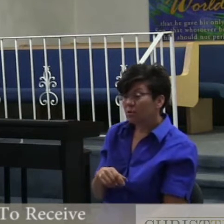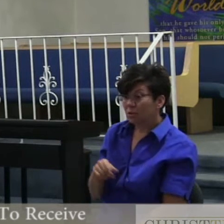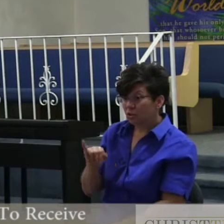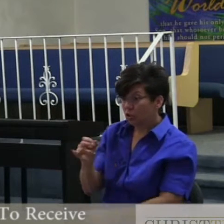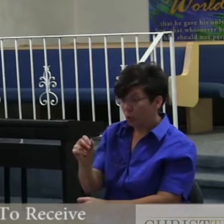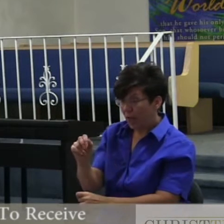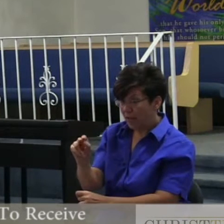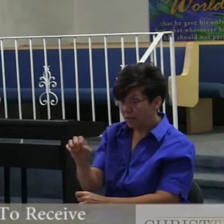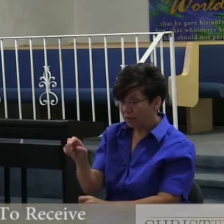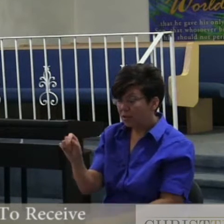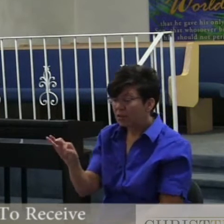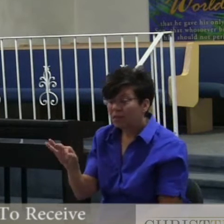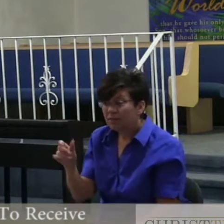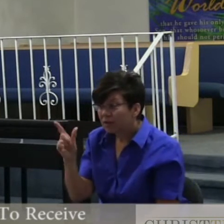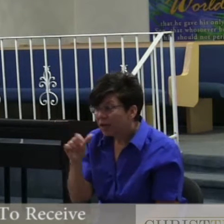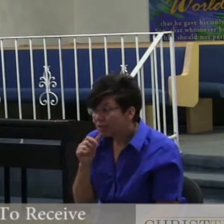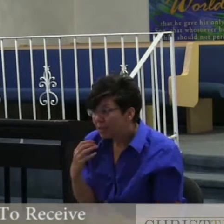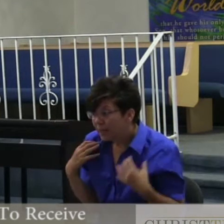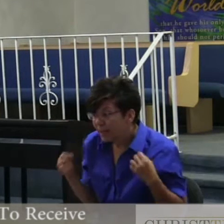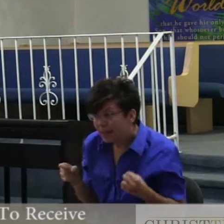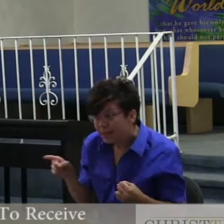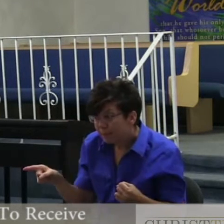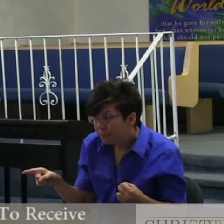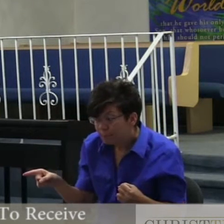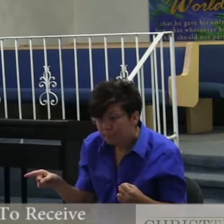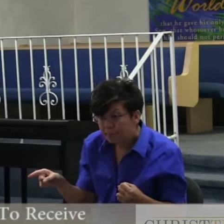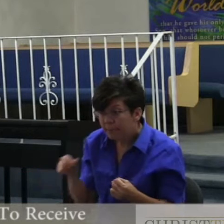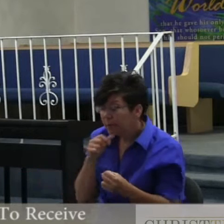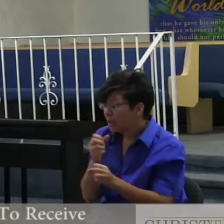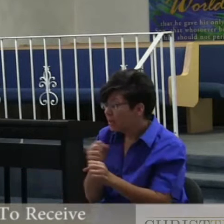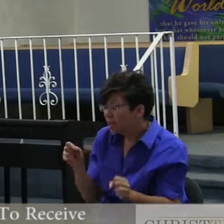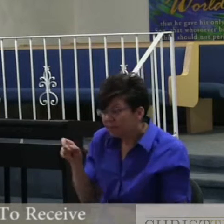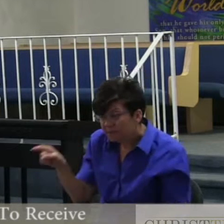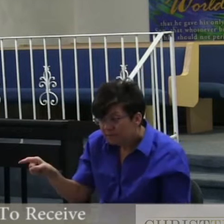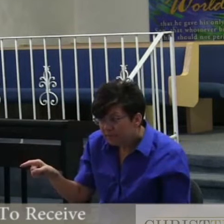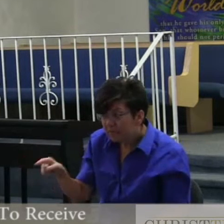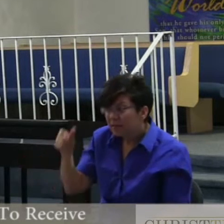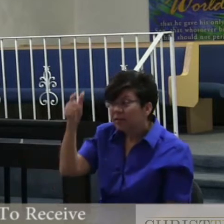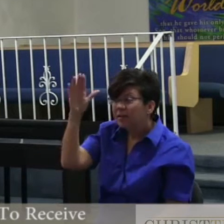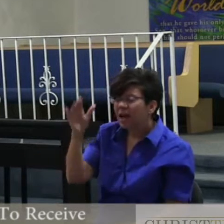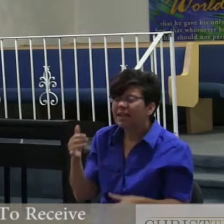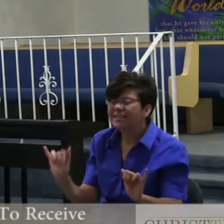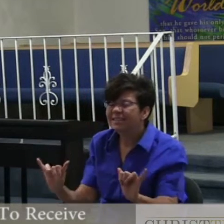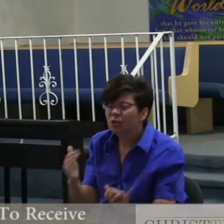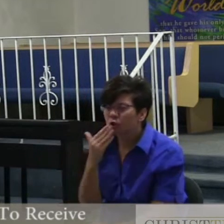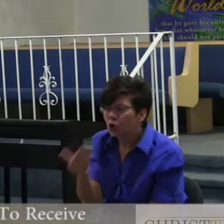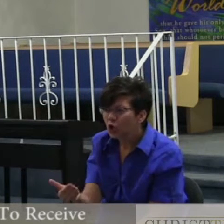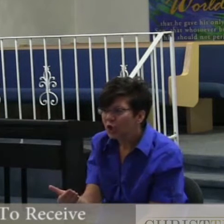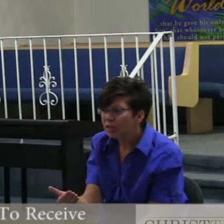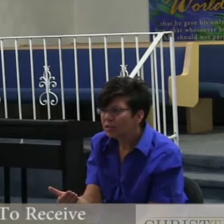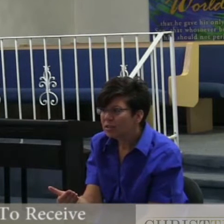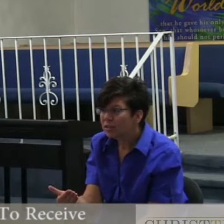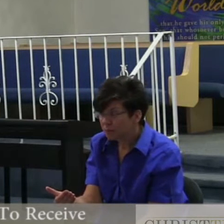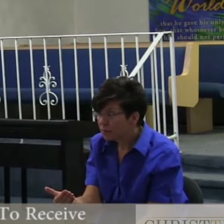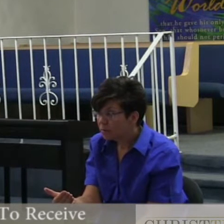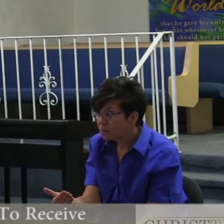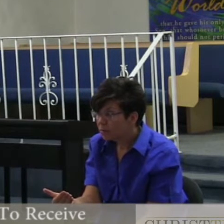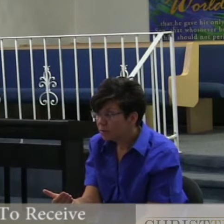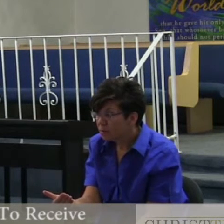if God does not heal him or does not save him, God is still good.